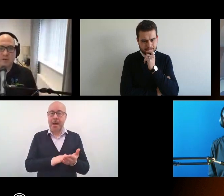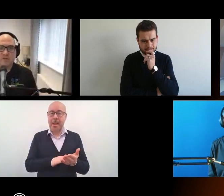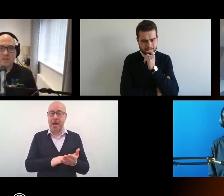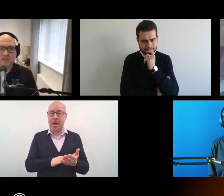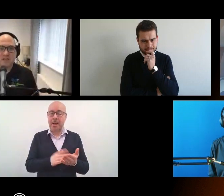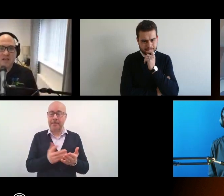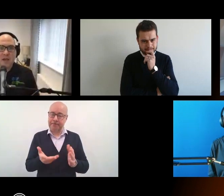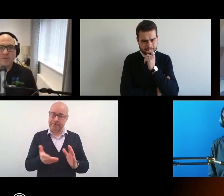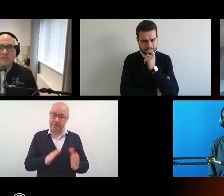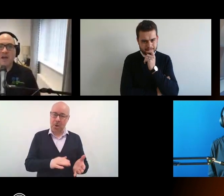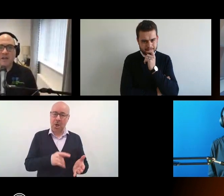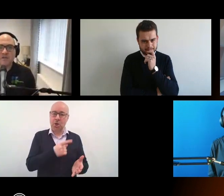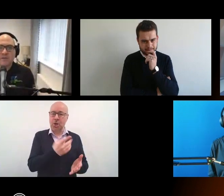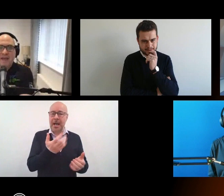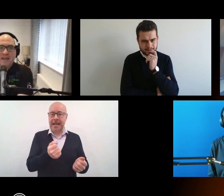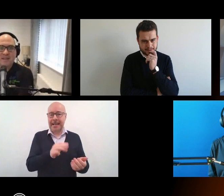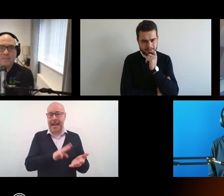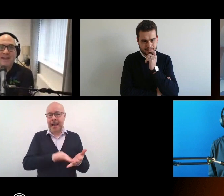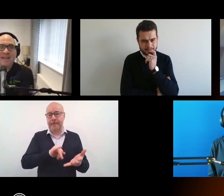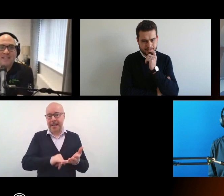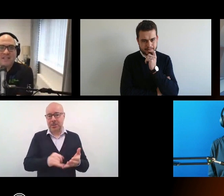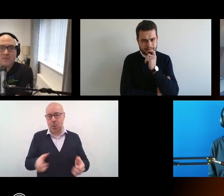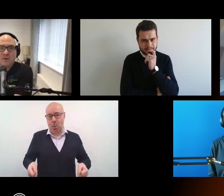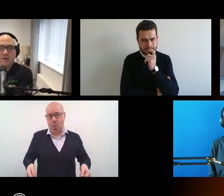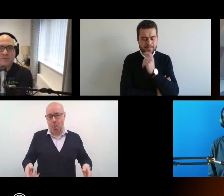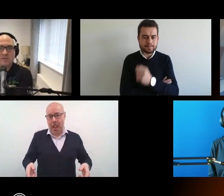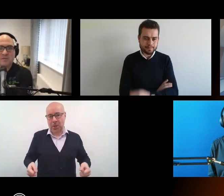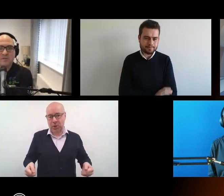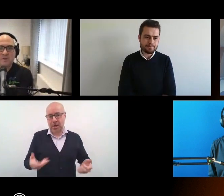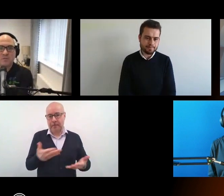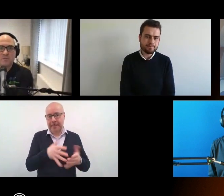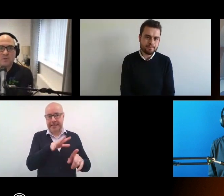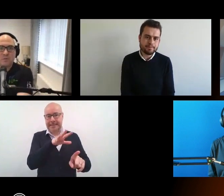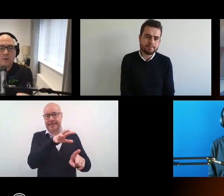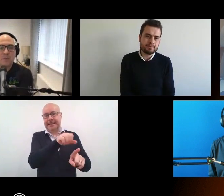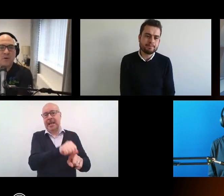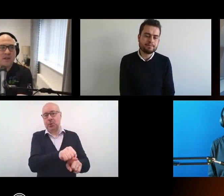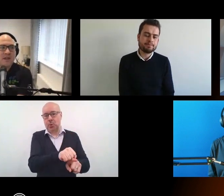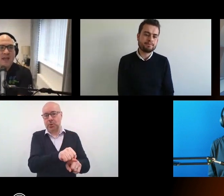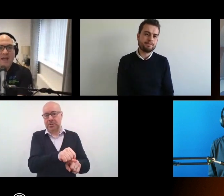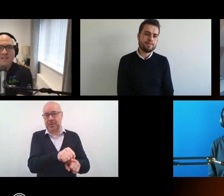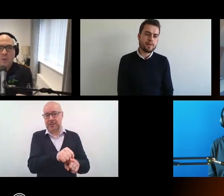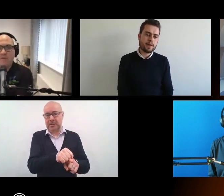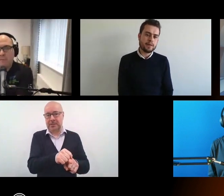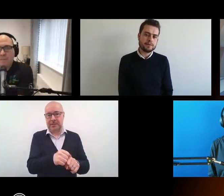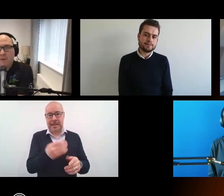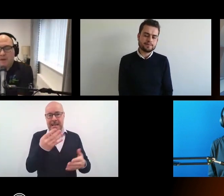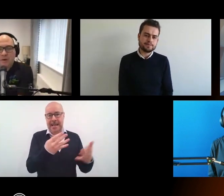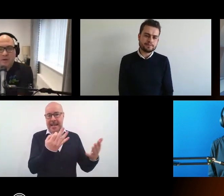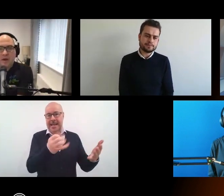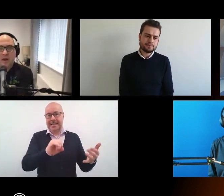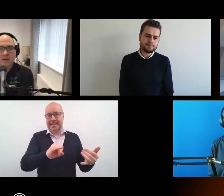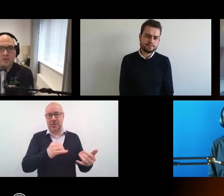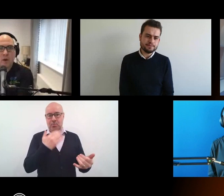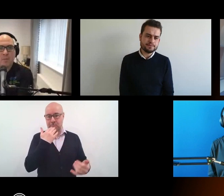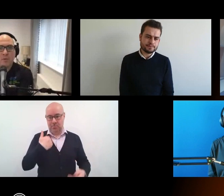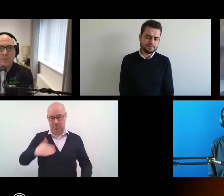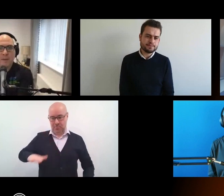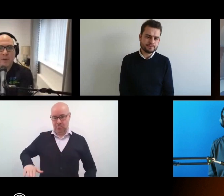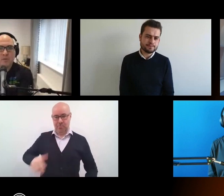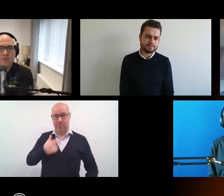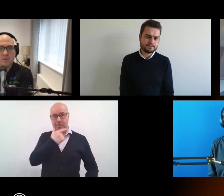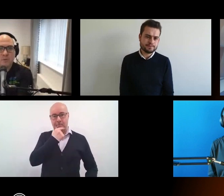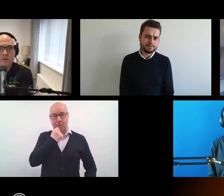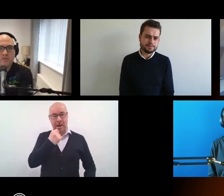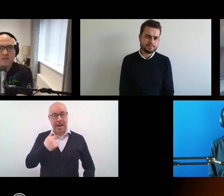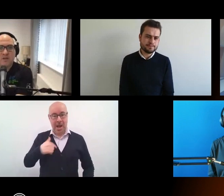multiple sclerosis and was diagnosed with that in the mid 80s when I was still a boy. And so I remember, you know, I grew up with a